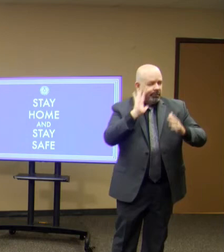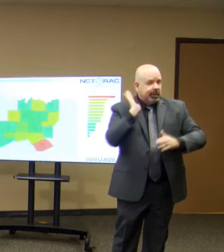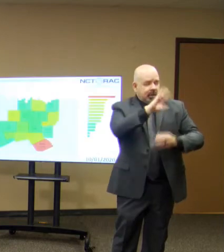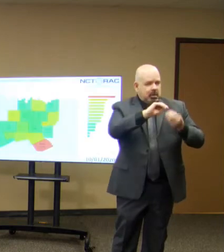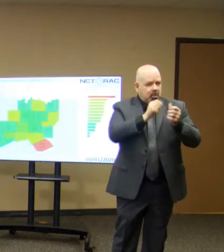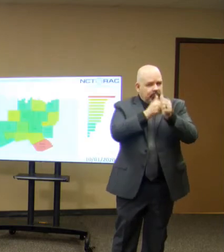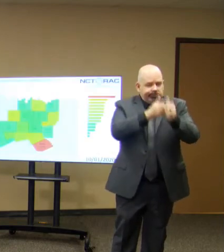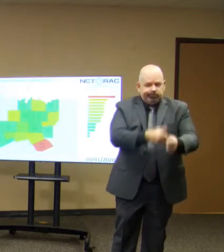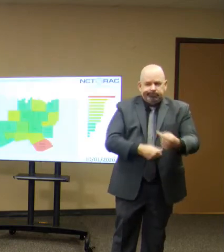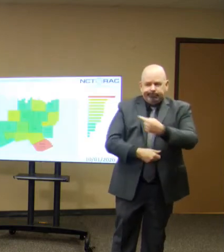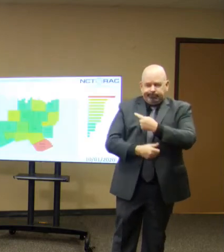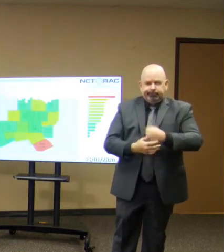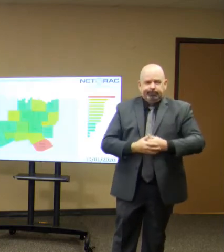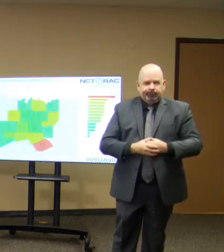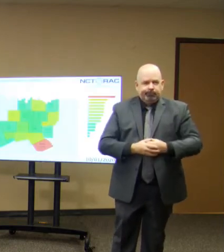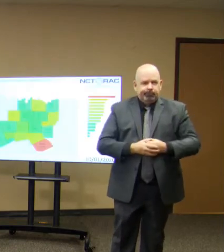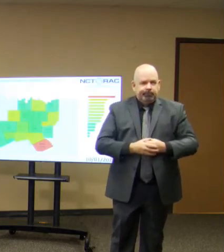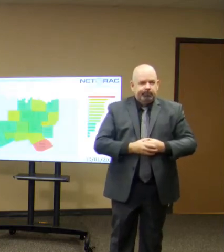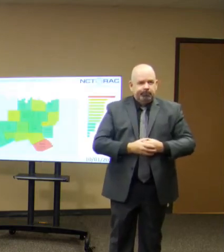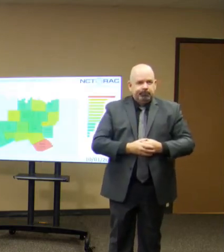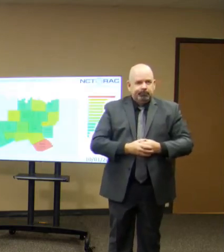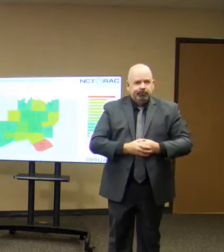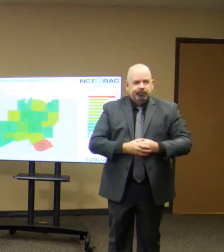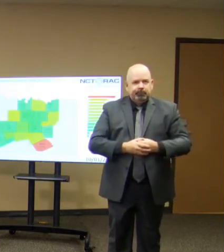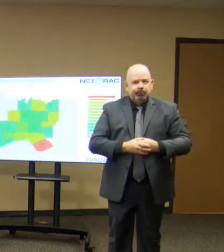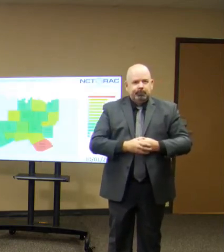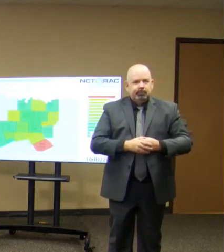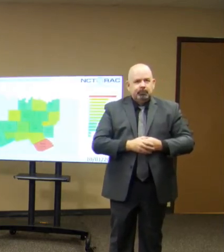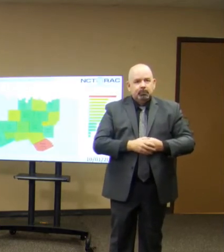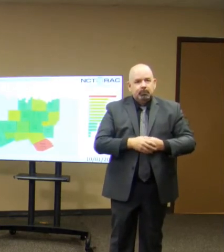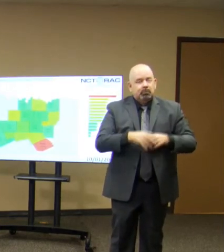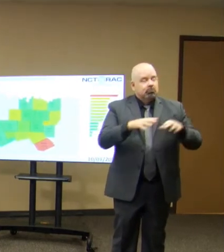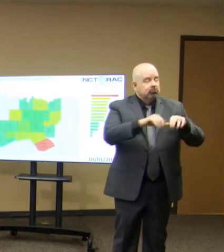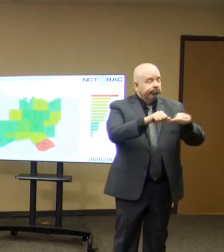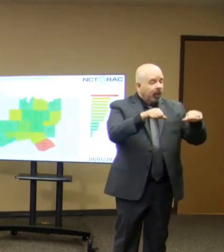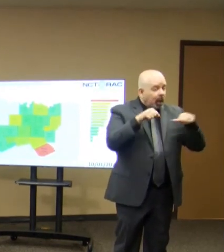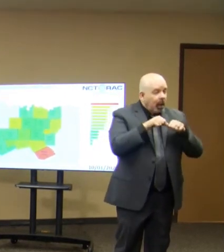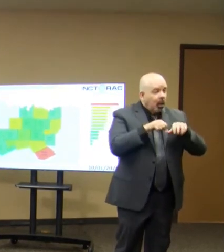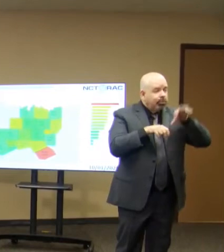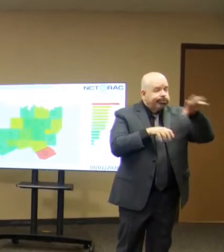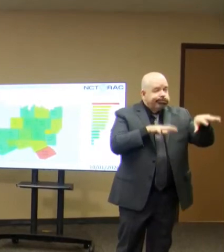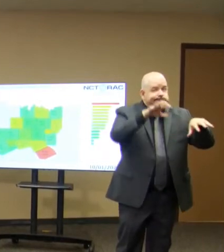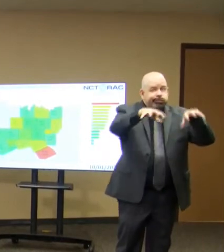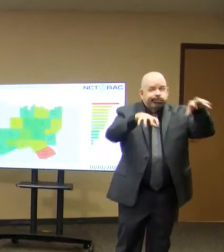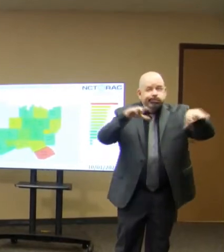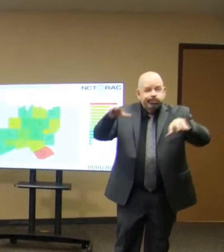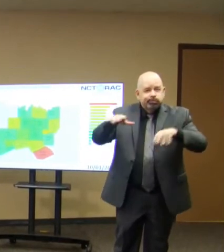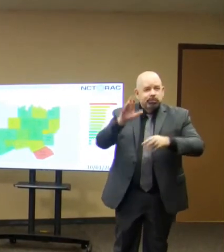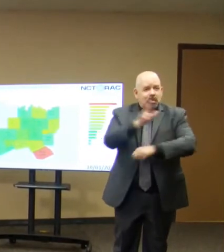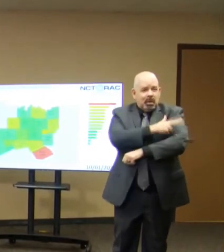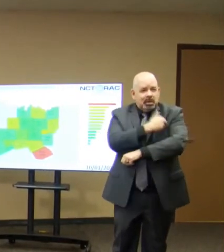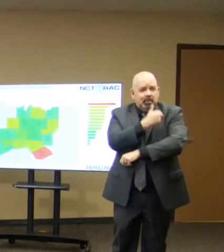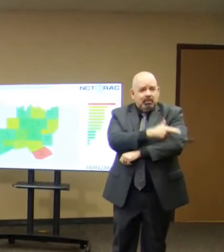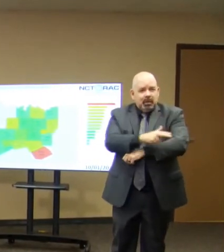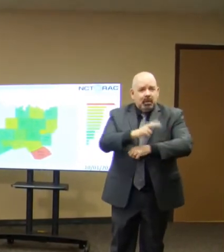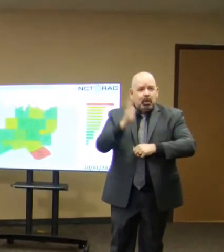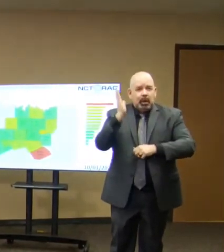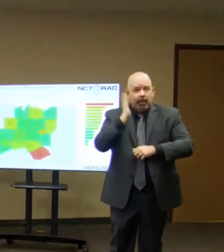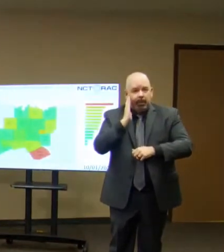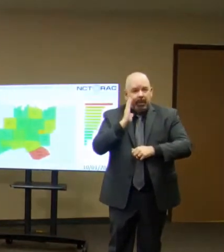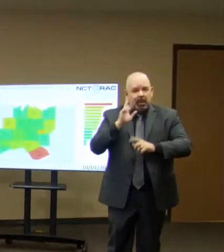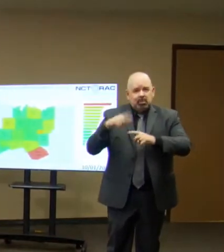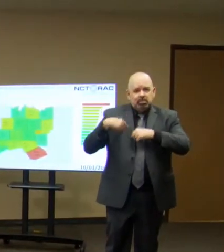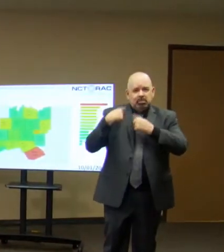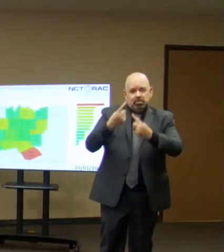our regional hospital bed utilization for COVID over the last 2 months. So what you're looking at right here is